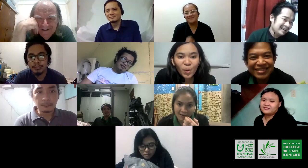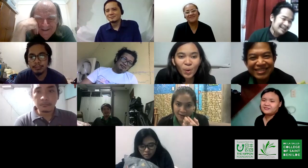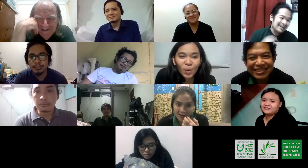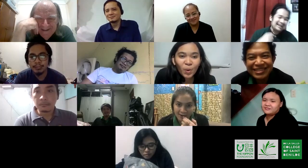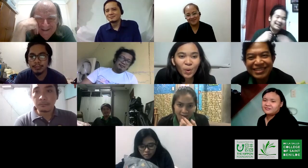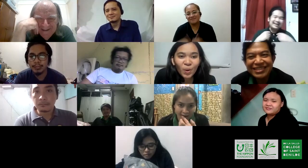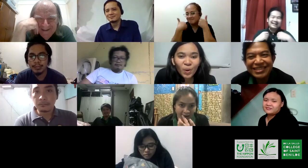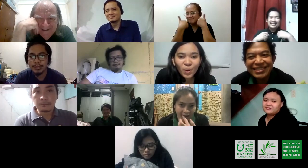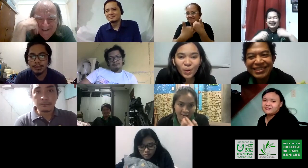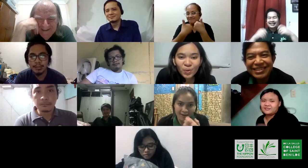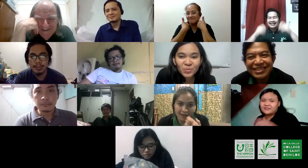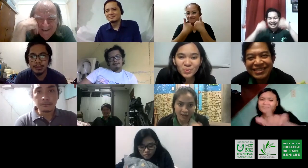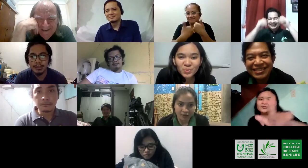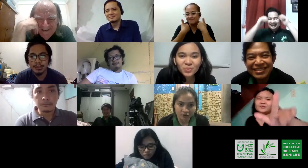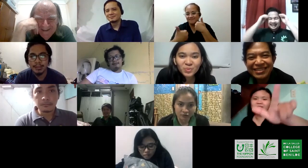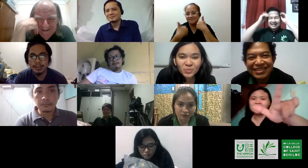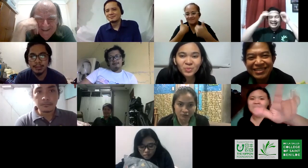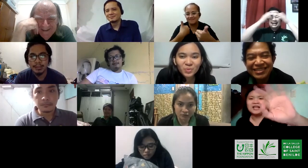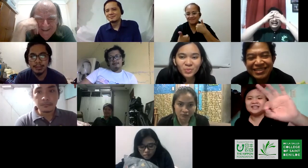good.